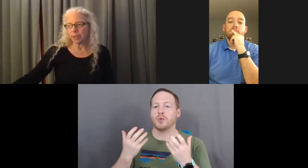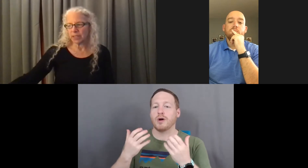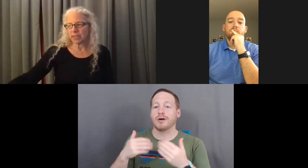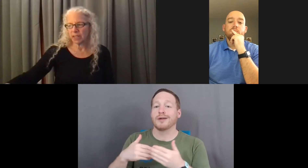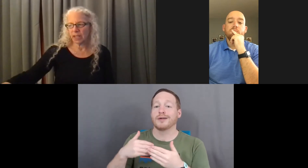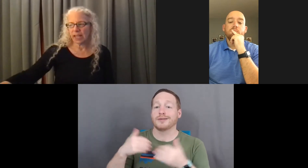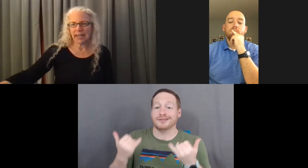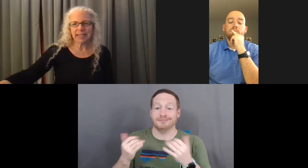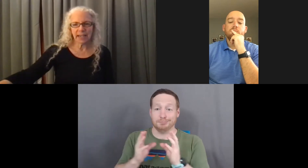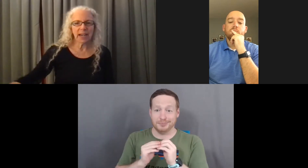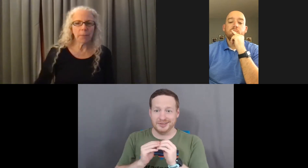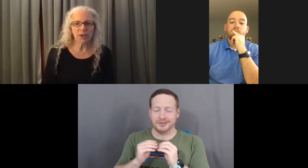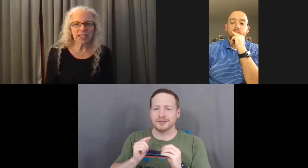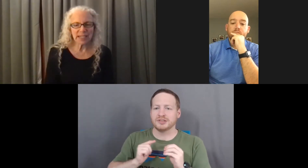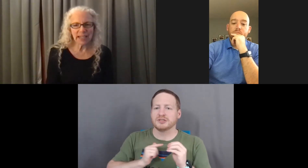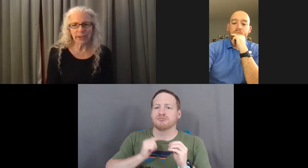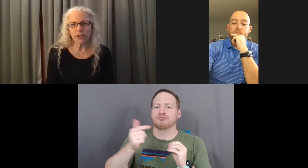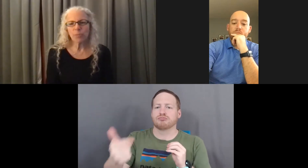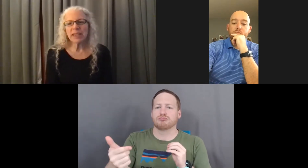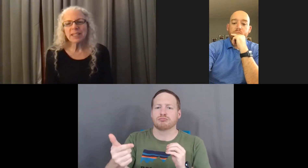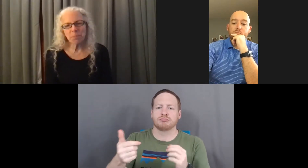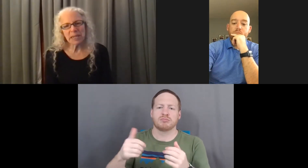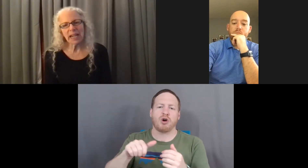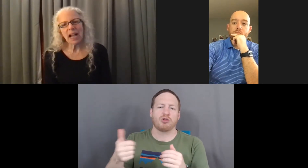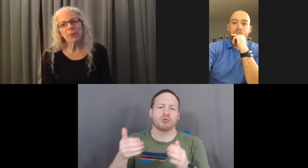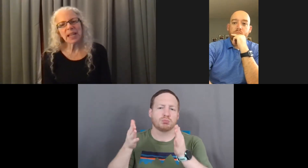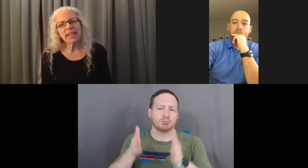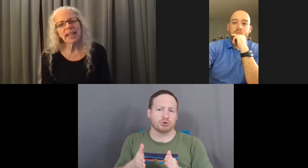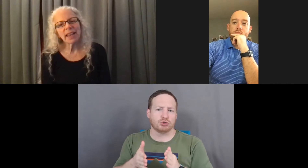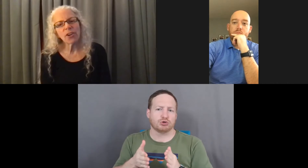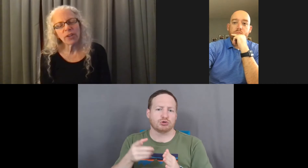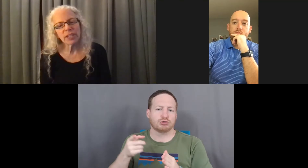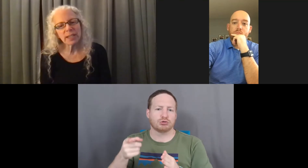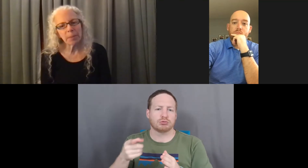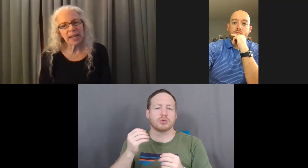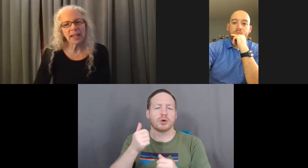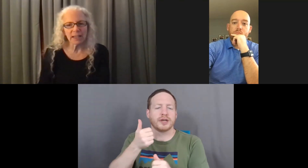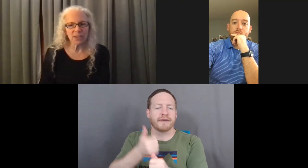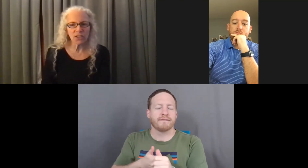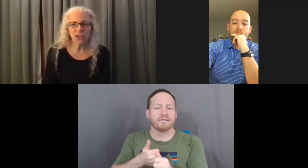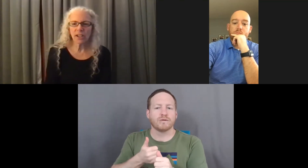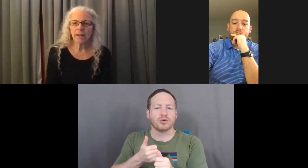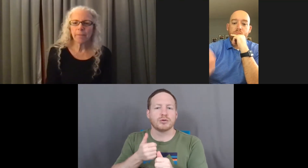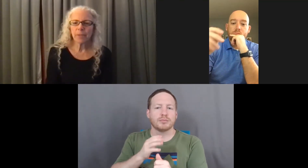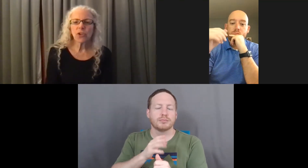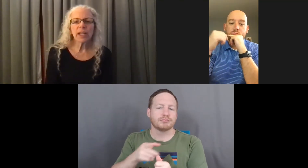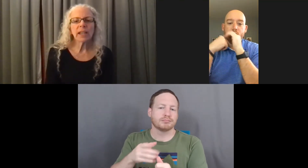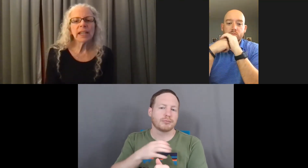principles. And I did it in American Sign Language. But this meeting, I would like to hand that off to somebody else so that